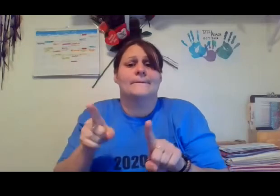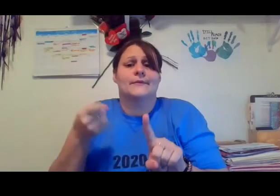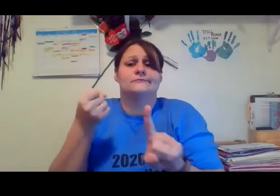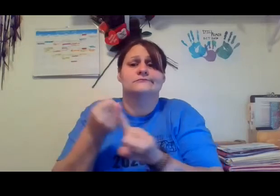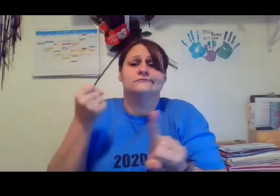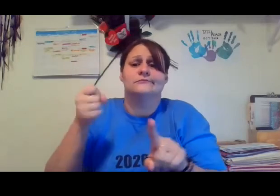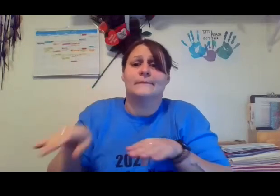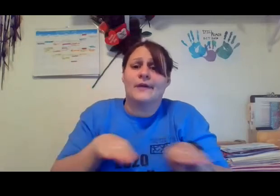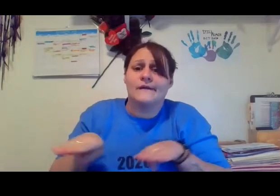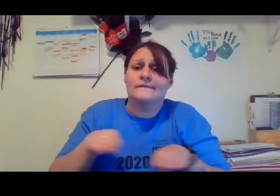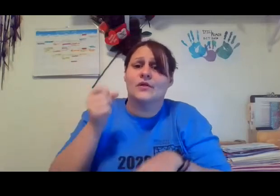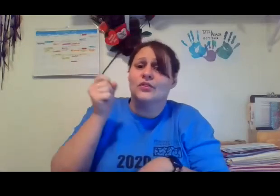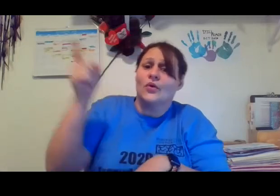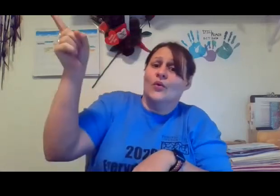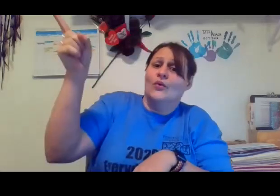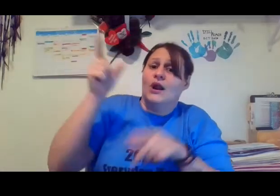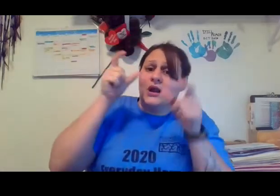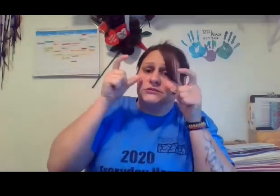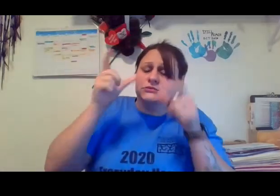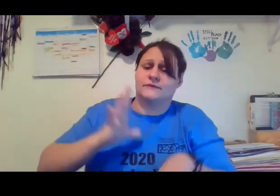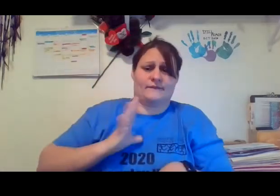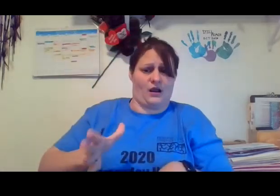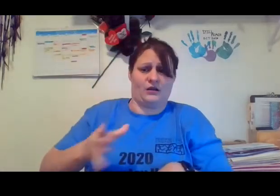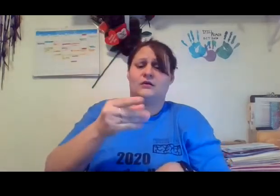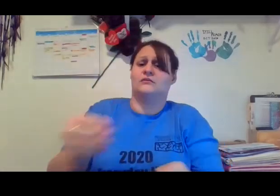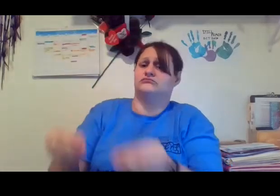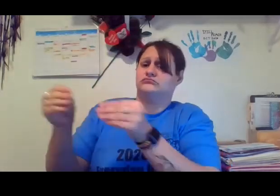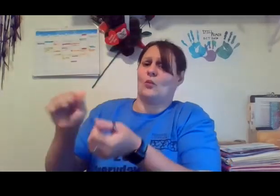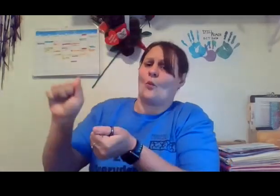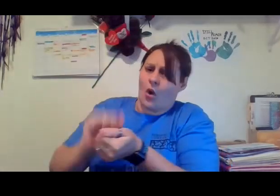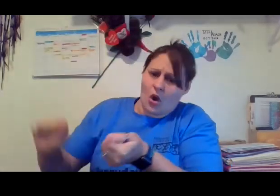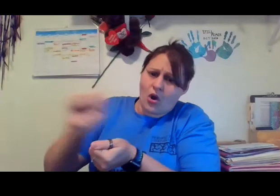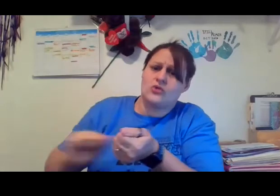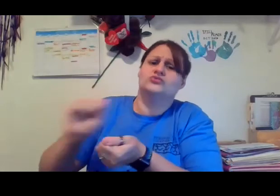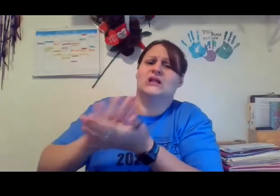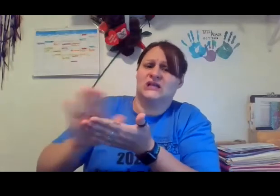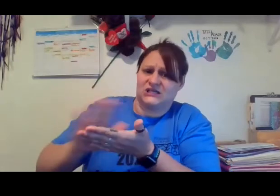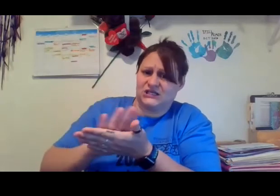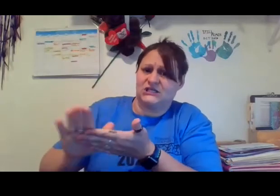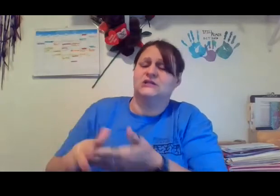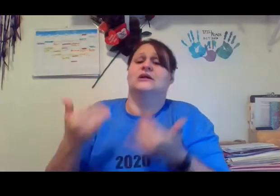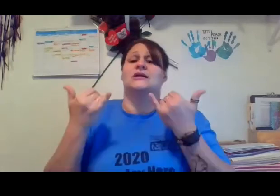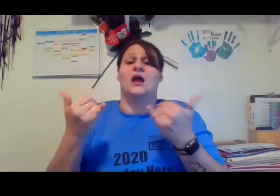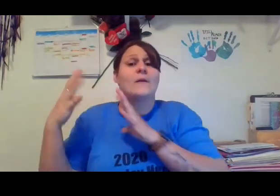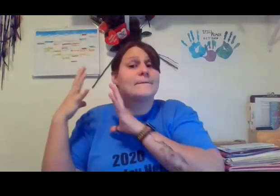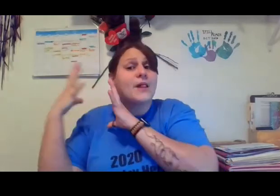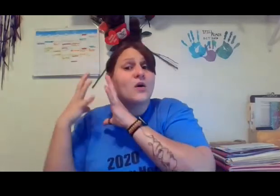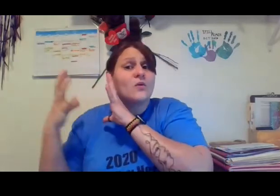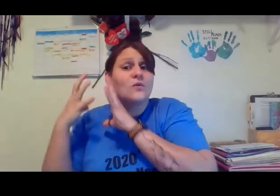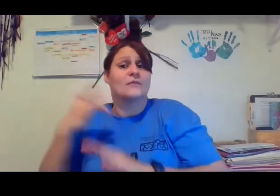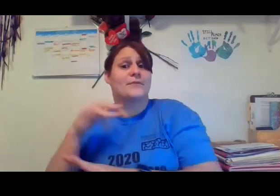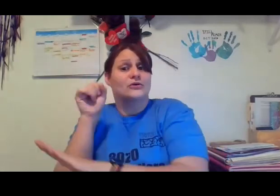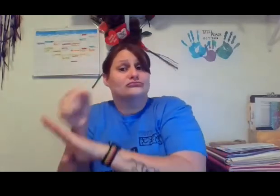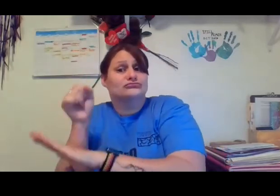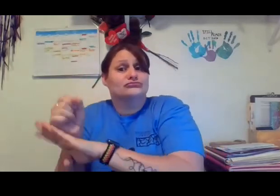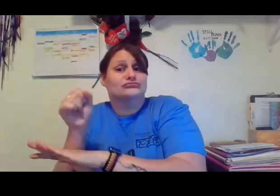wash eyeglasses. It could be perhaps someone has a behavioral incident and they throw the glasses. As soon as those glasses hit the floor, pick them